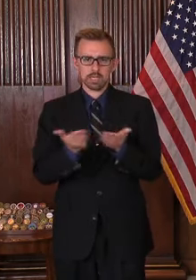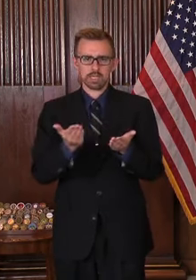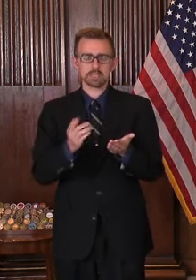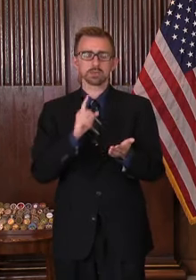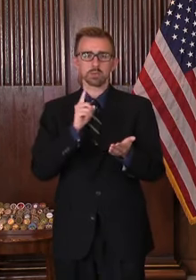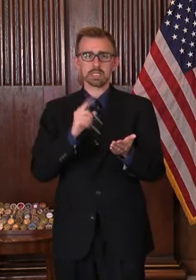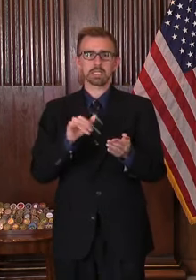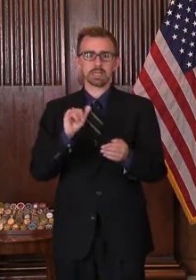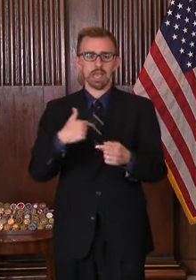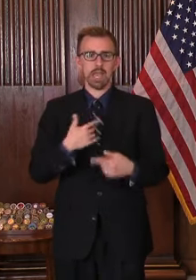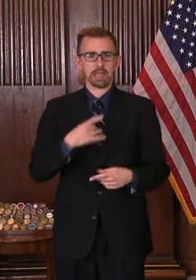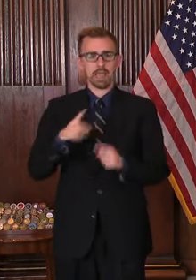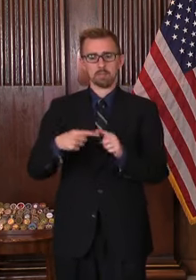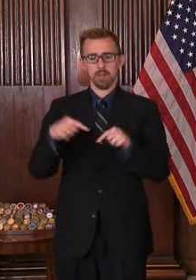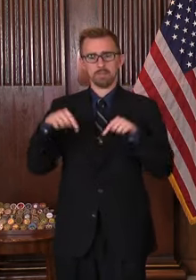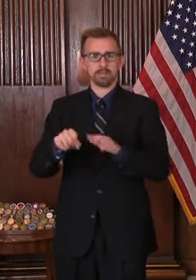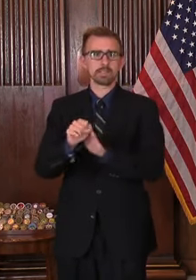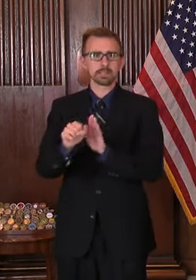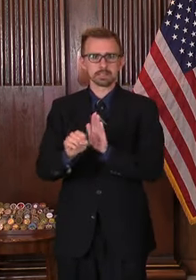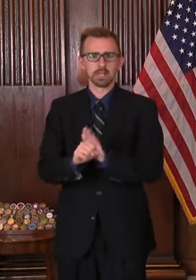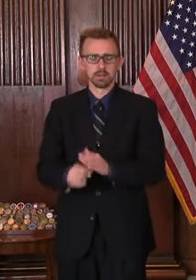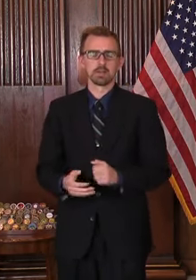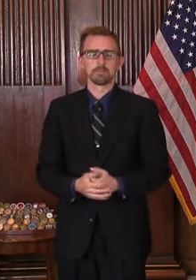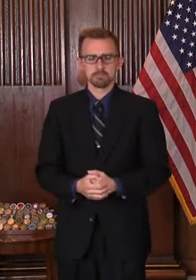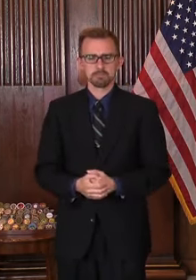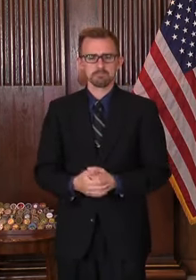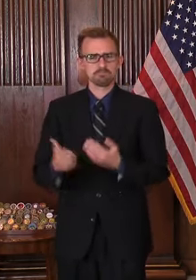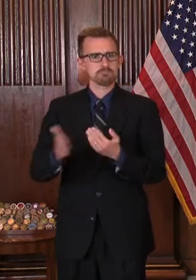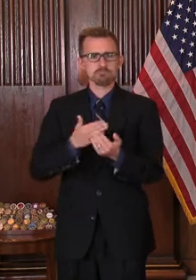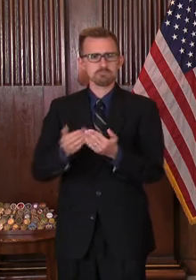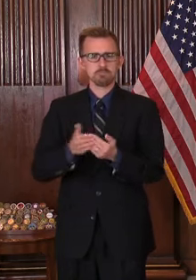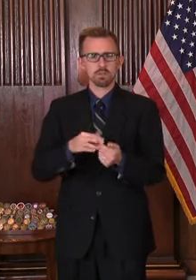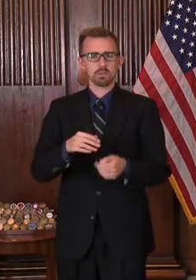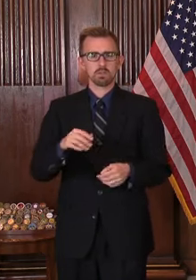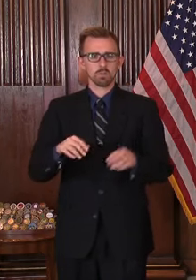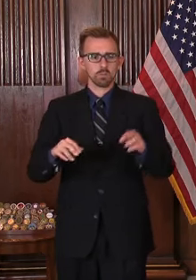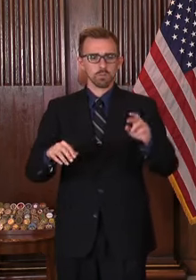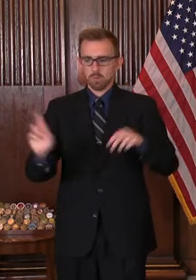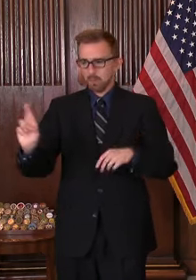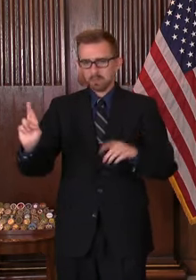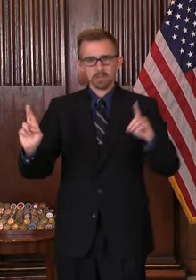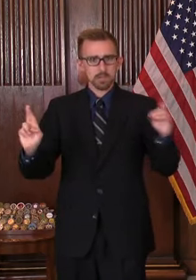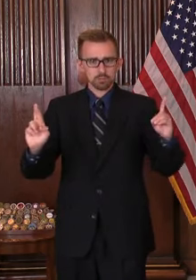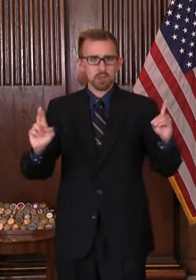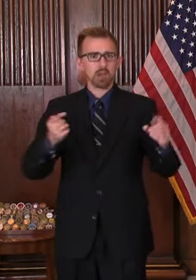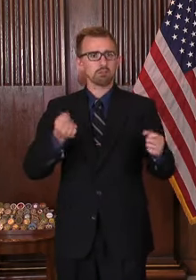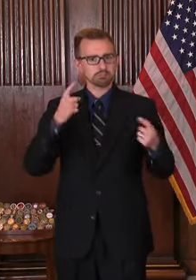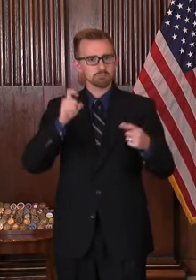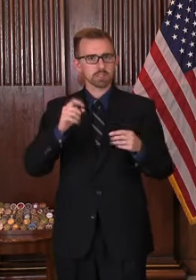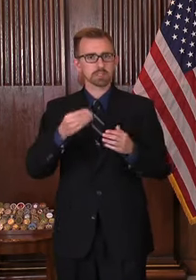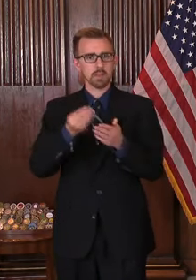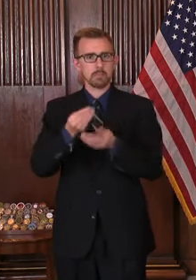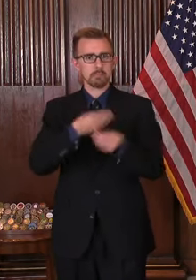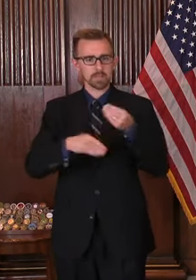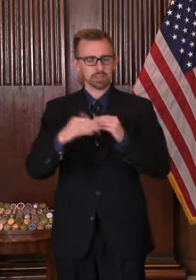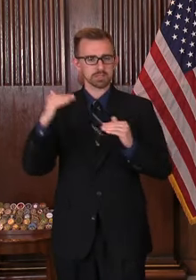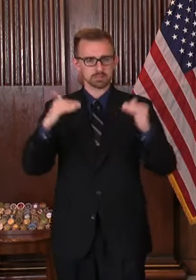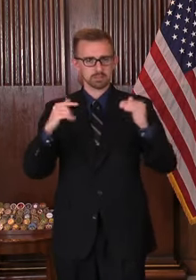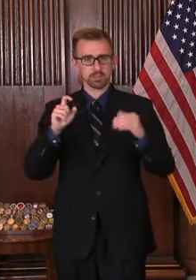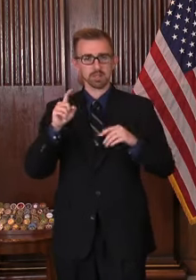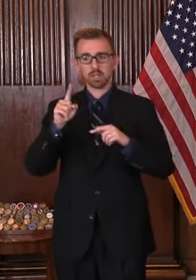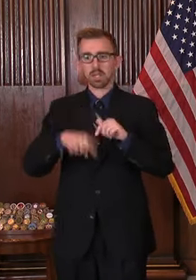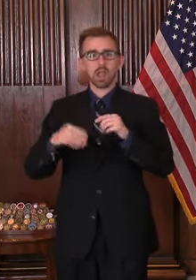things that I like about this state. Regardless what party you're with, we all know you have to balance the budget every year. You can only spend what you